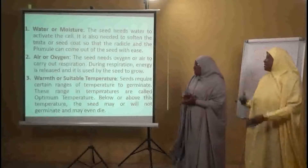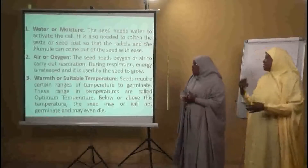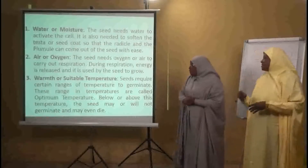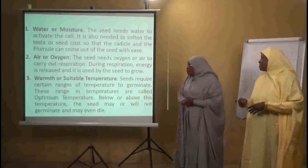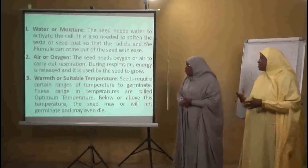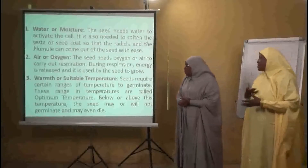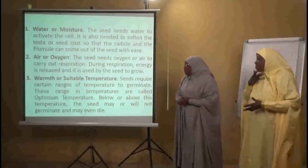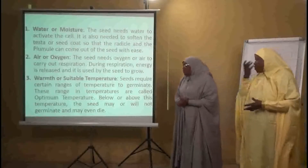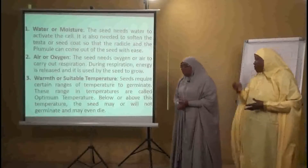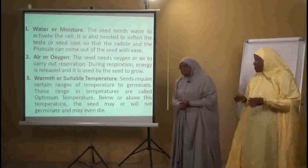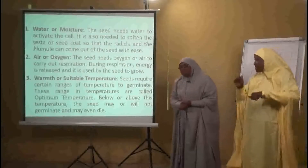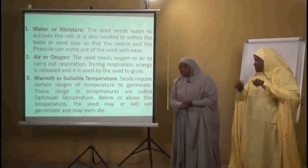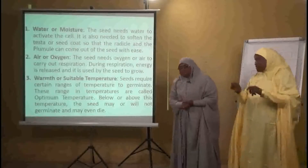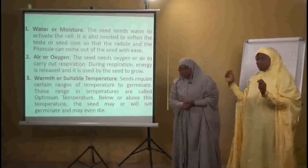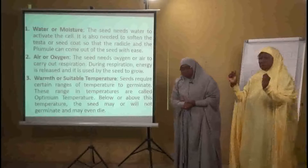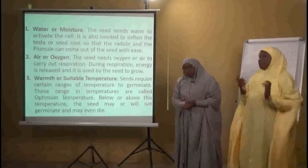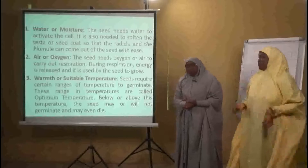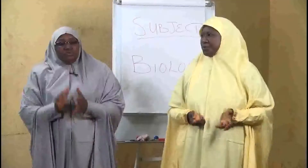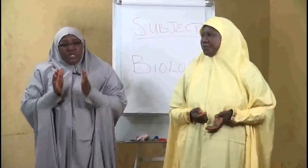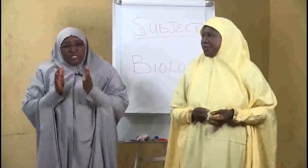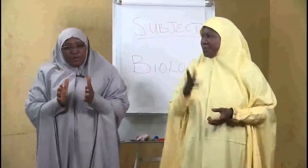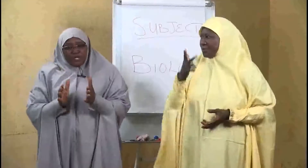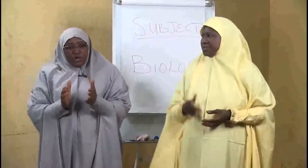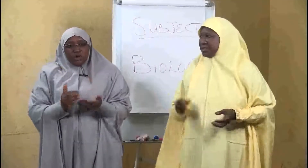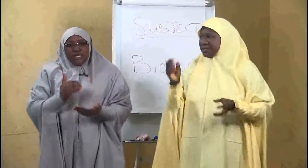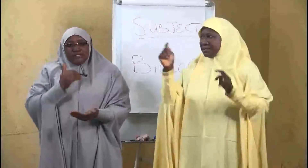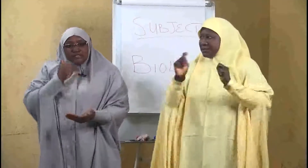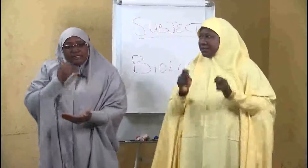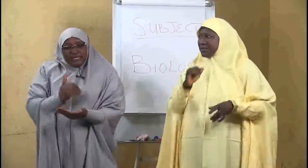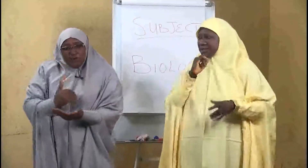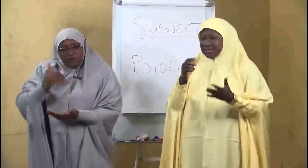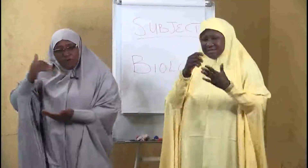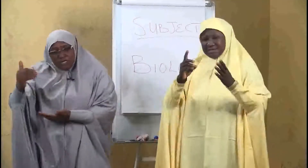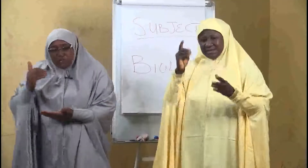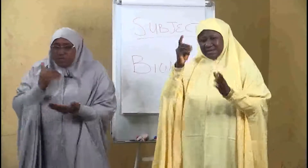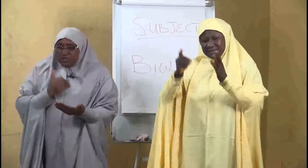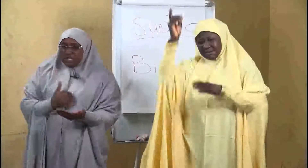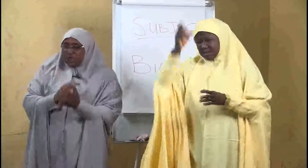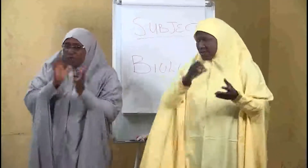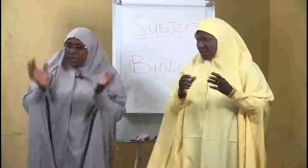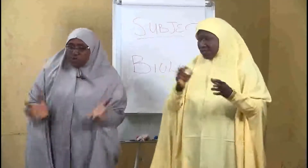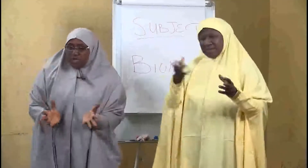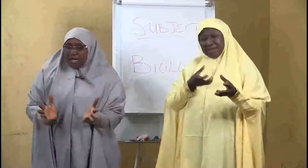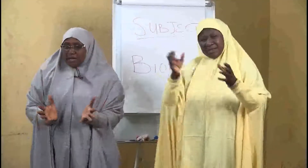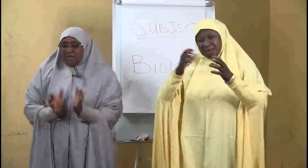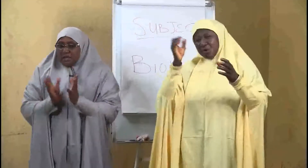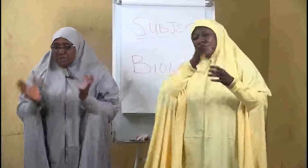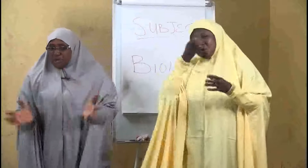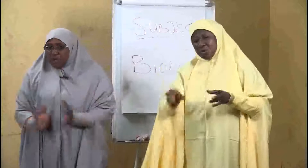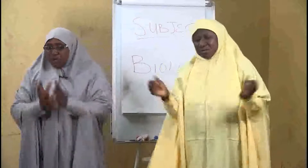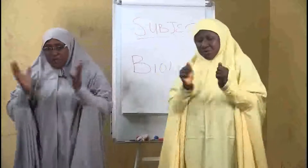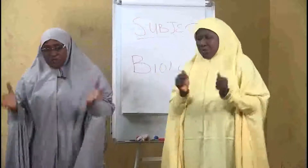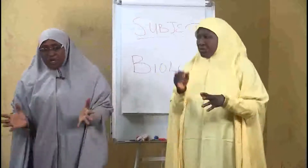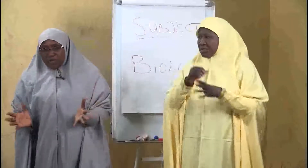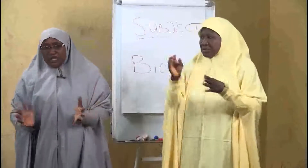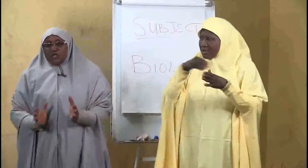have warm or suitable temperature. Temperature is the degree of coldness or hotness of a particular